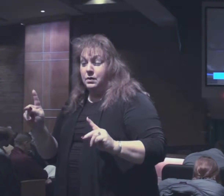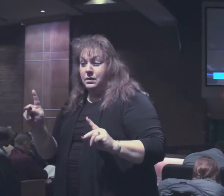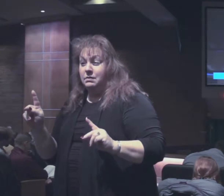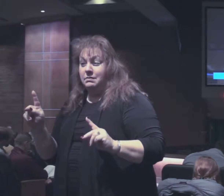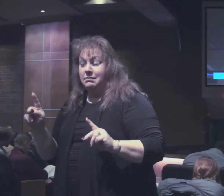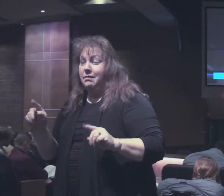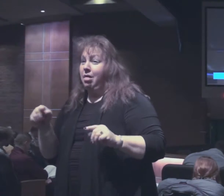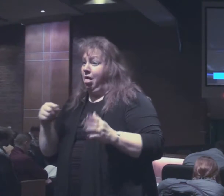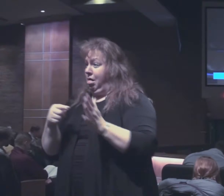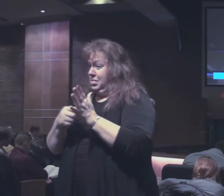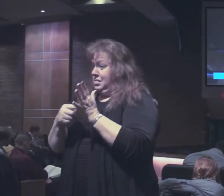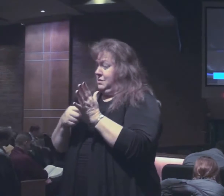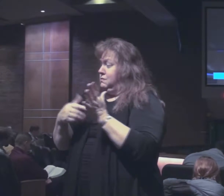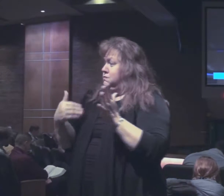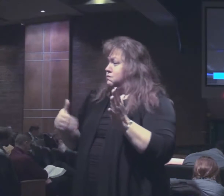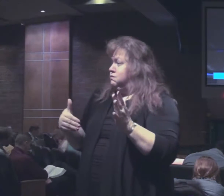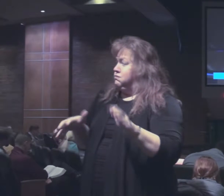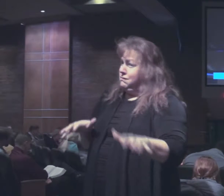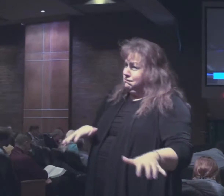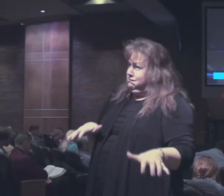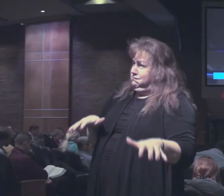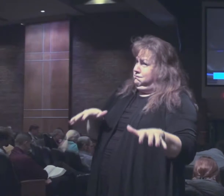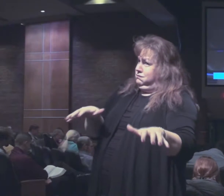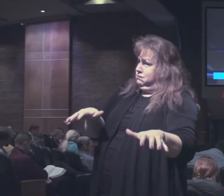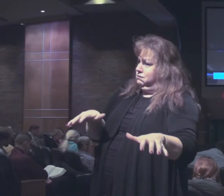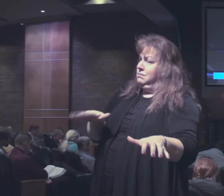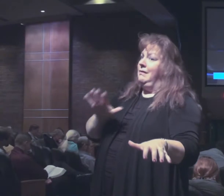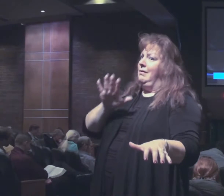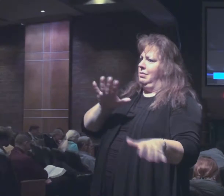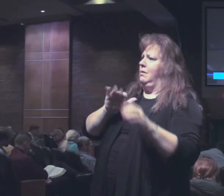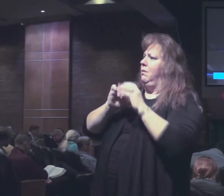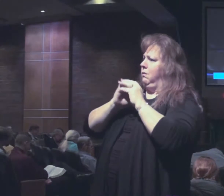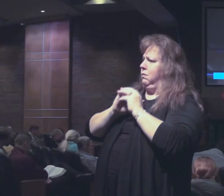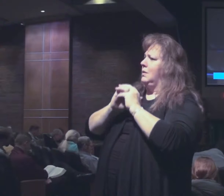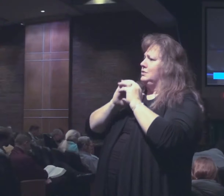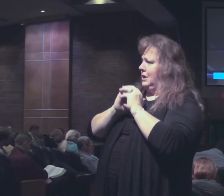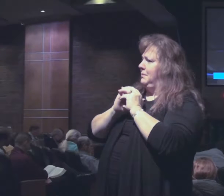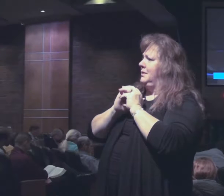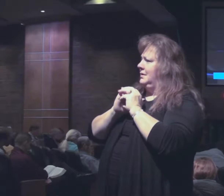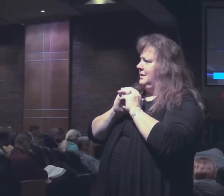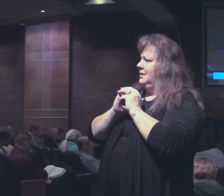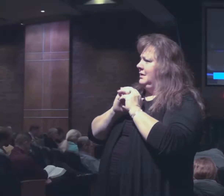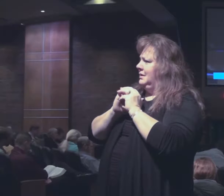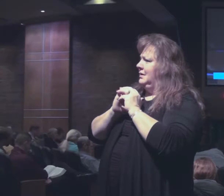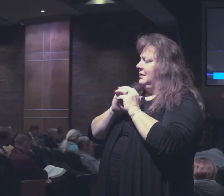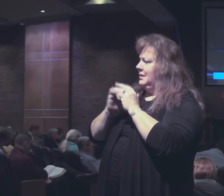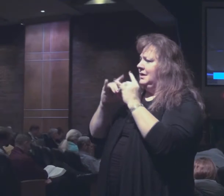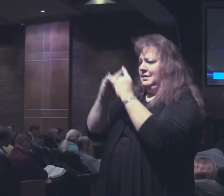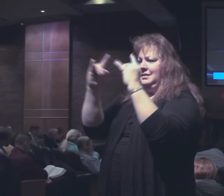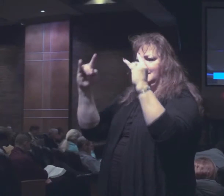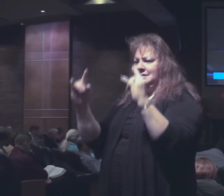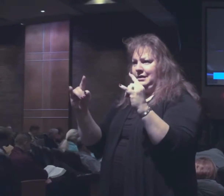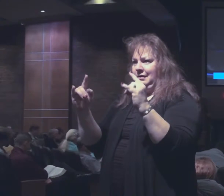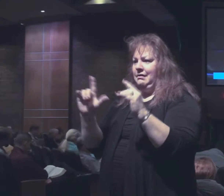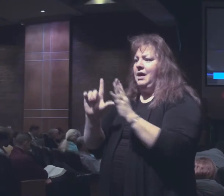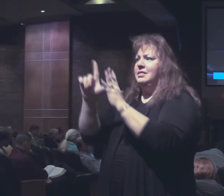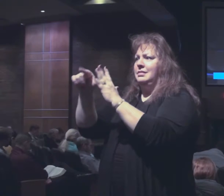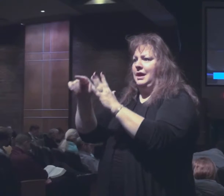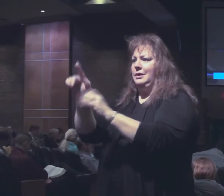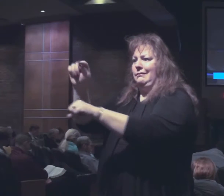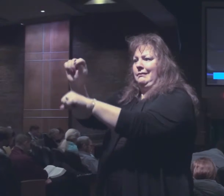So this was a large part of the worship going on in the tabernacle and then the